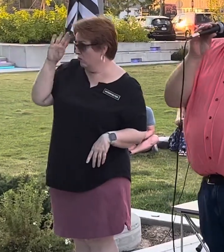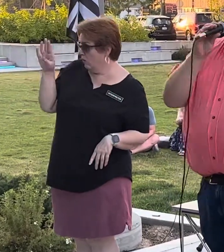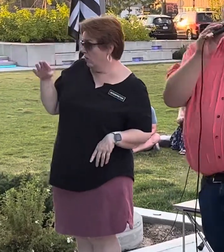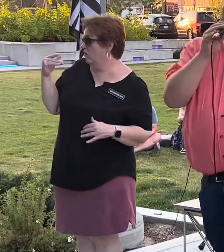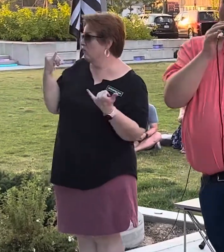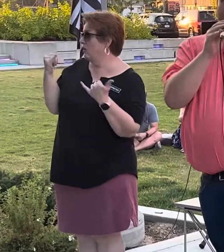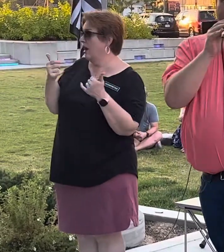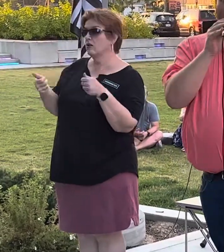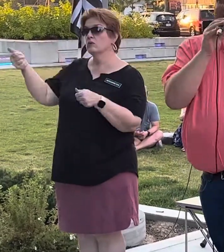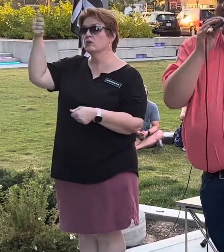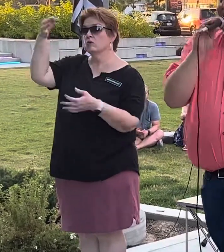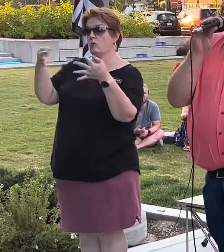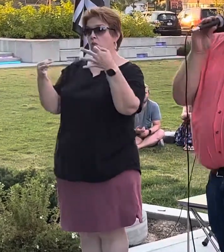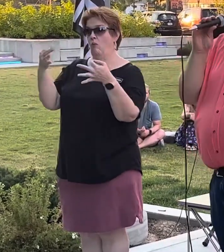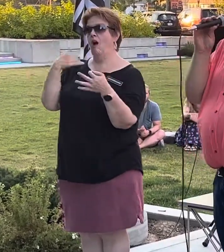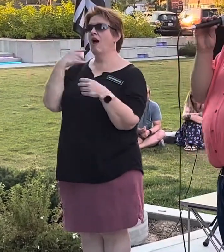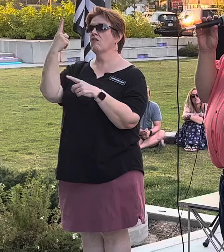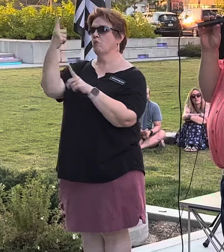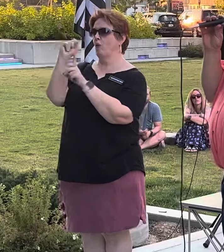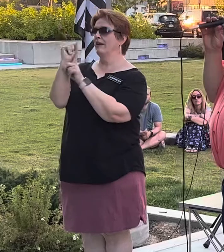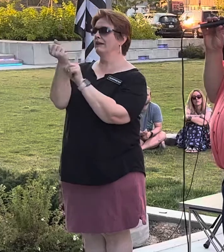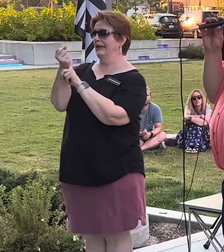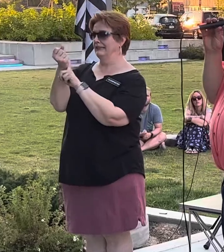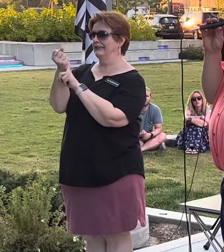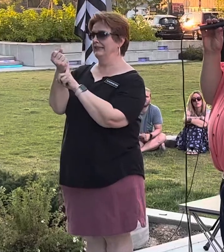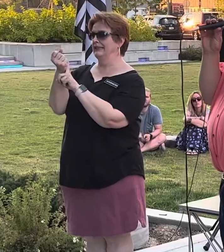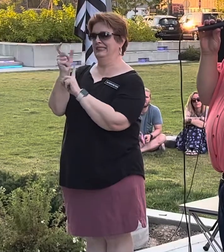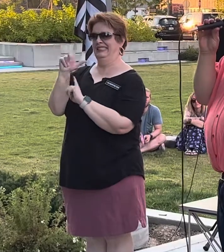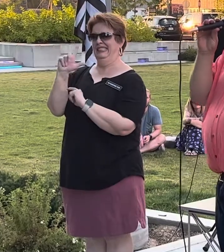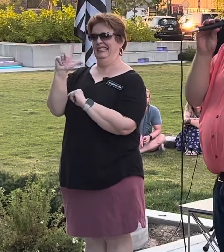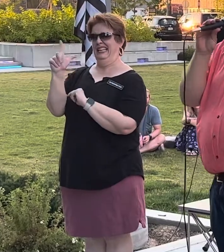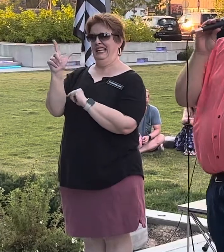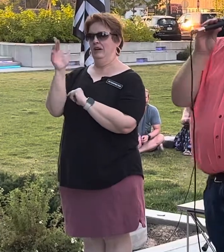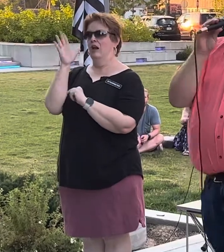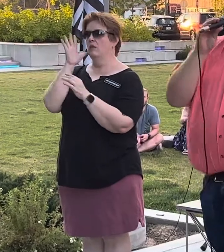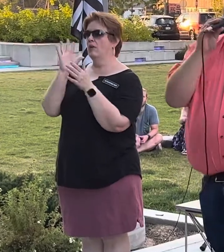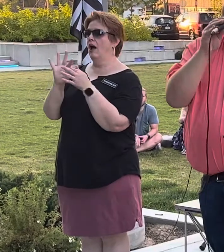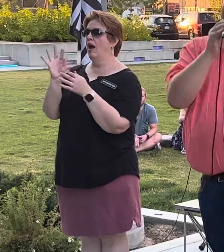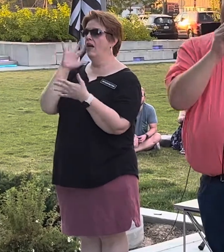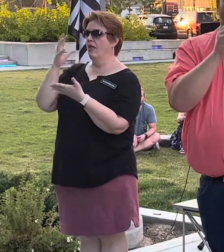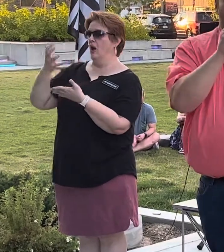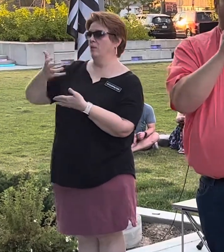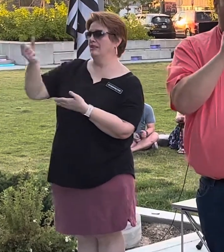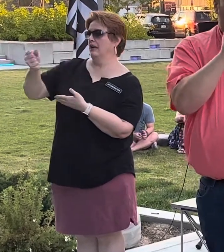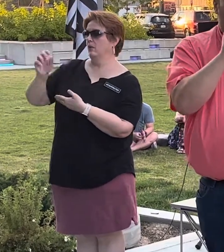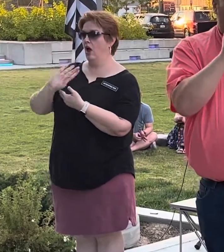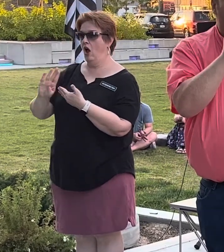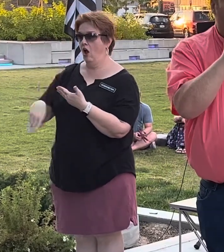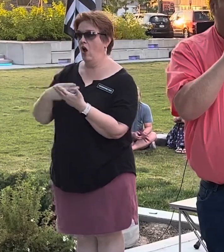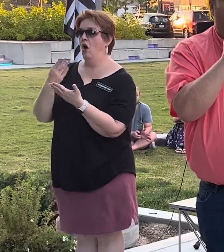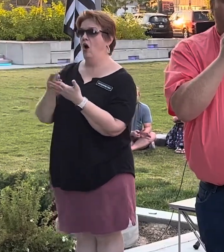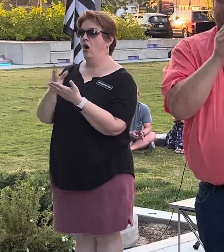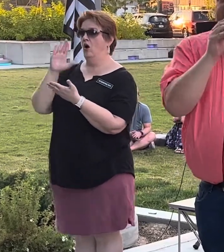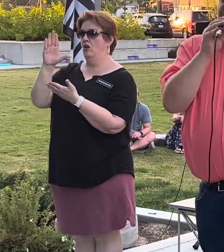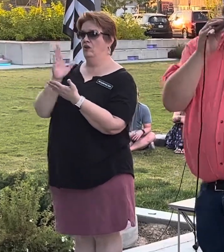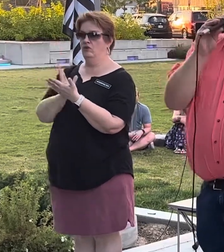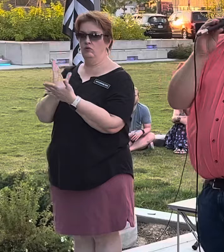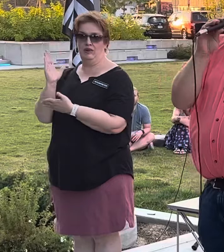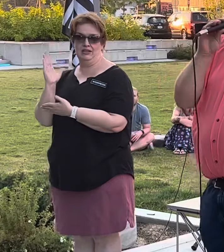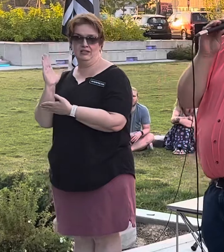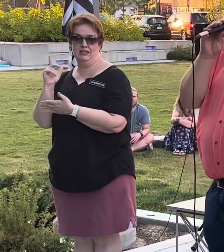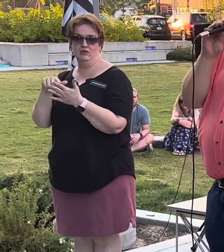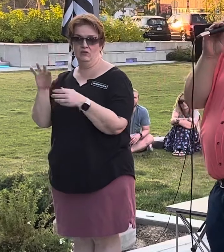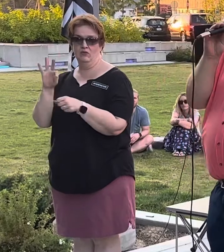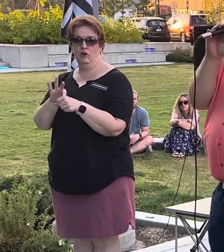before the Supreme Court right now that's going to be heard later this year that will take away all of your rights